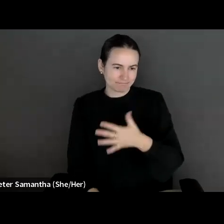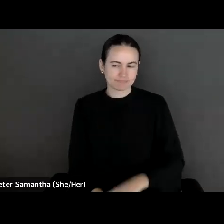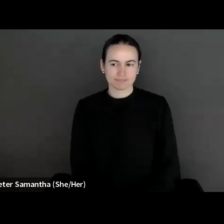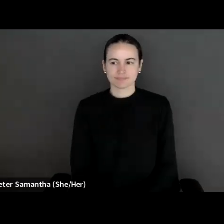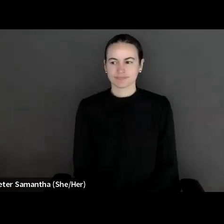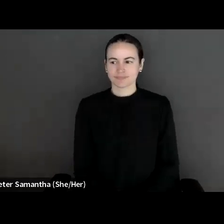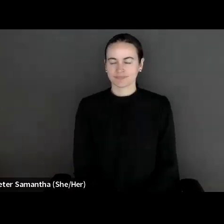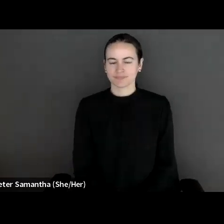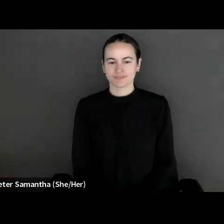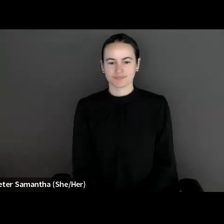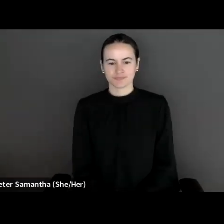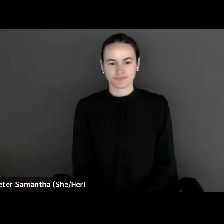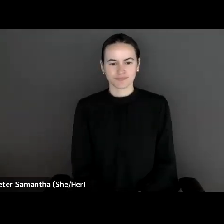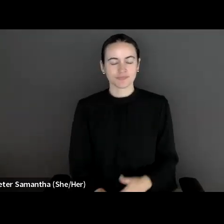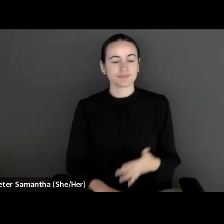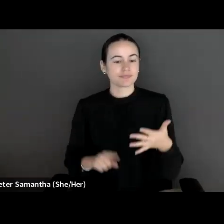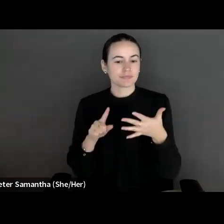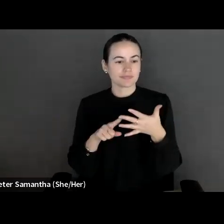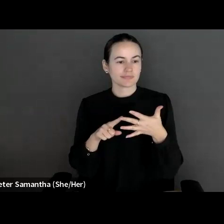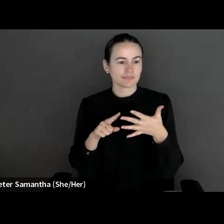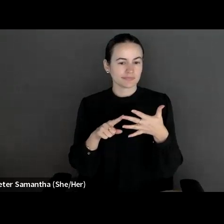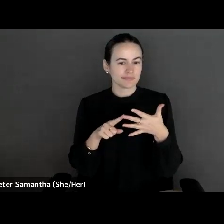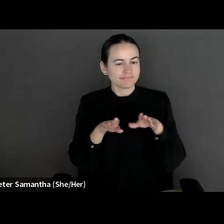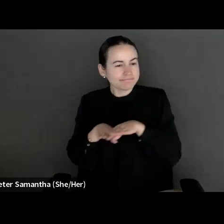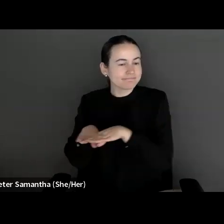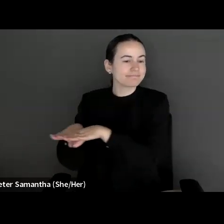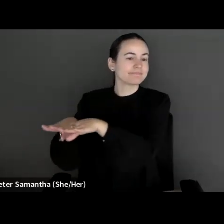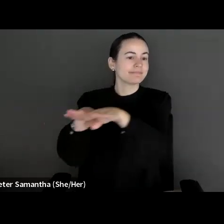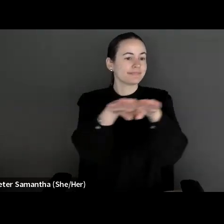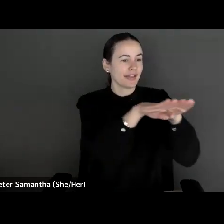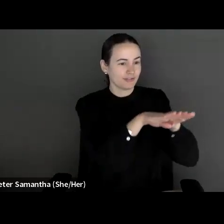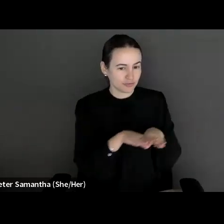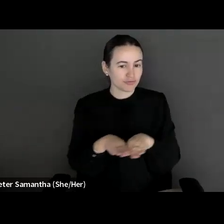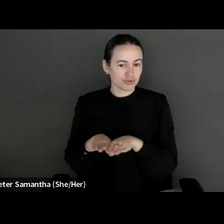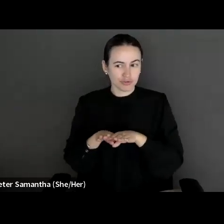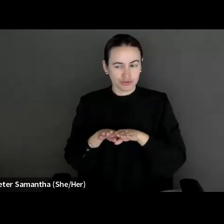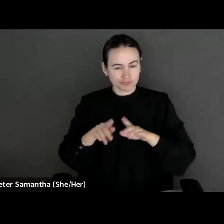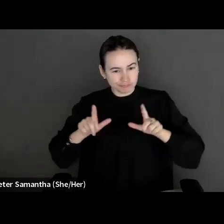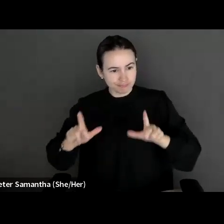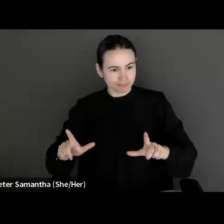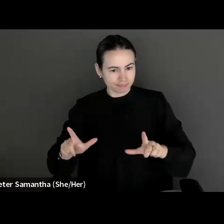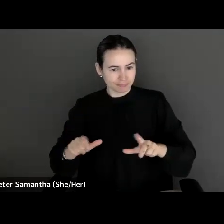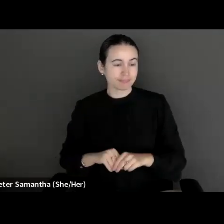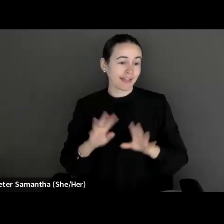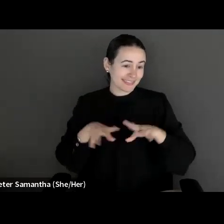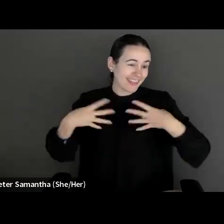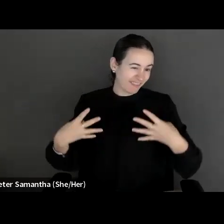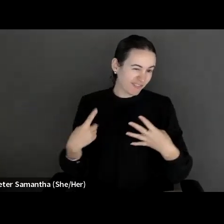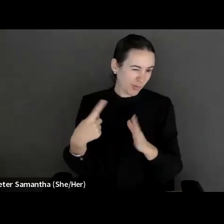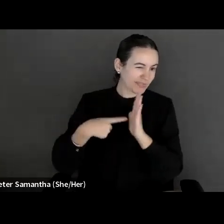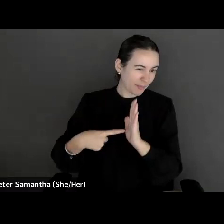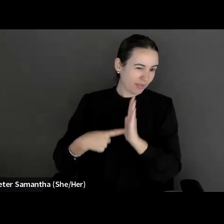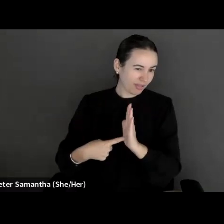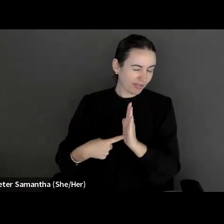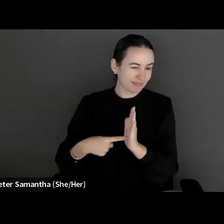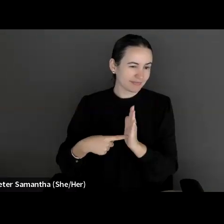The third source of scale construct was standards framework, for example, such as the Common European Framework of Reference that we're